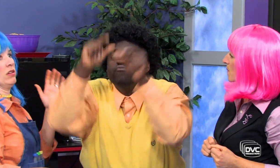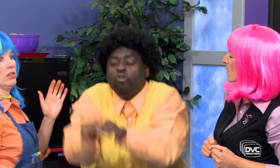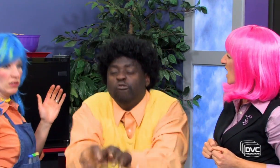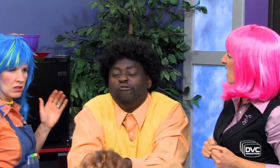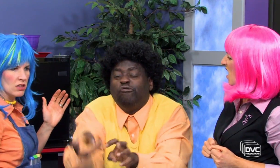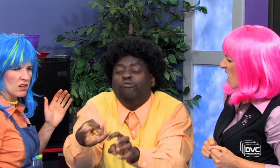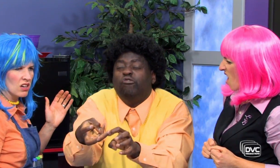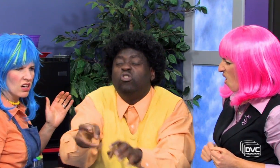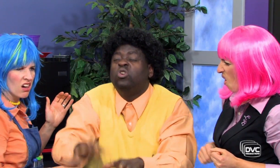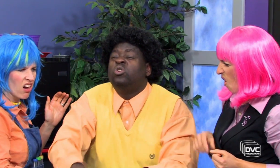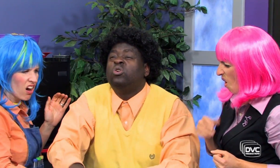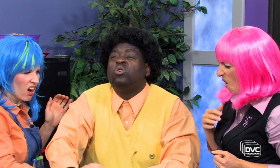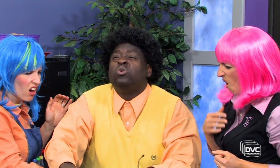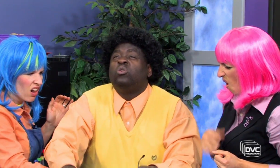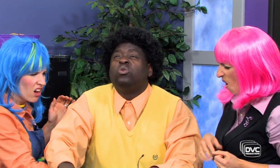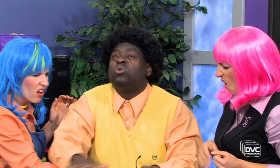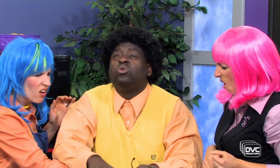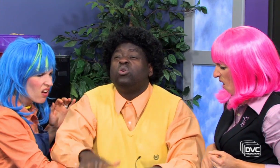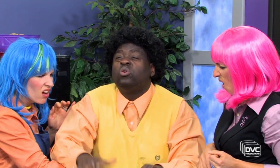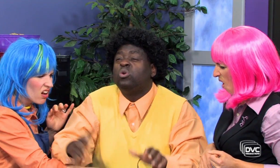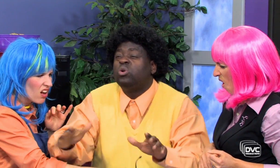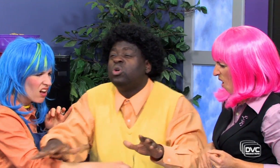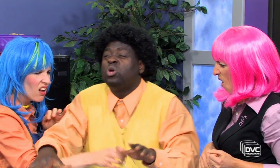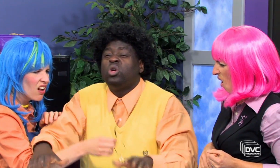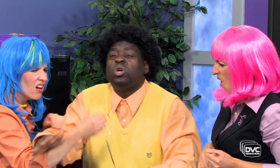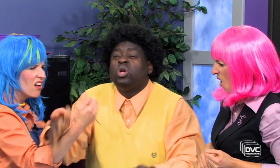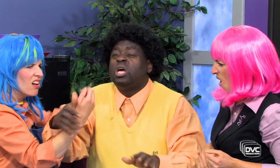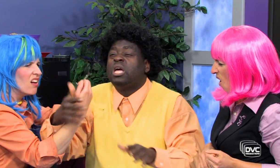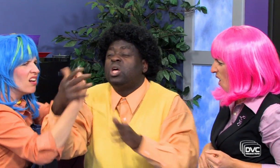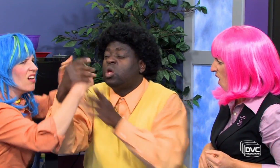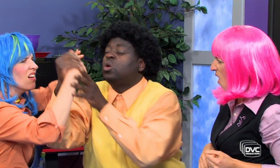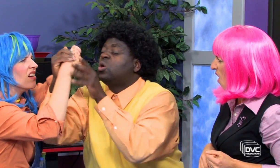really hard, and they flew off and broke. Oh.